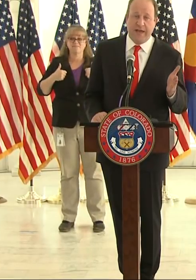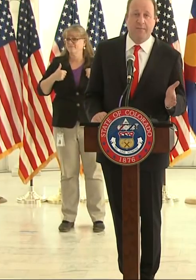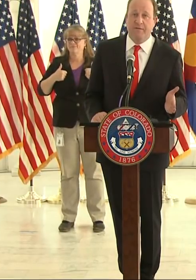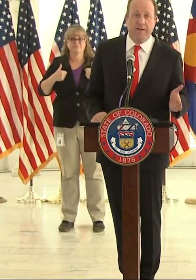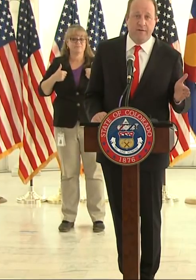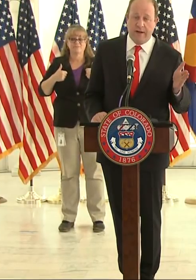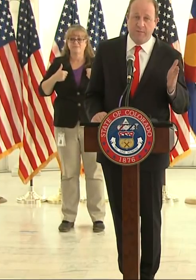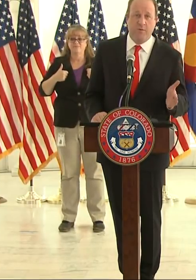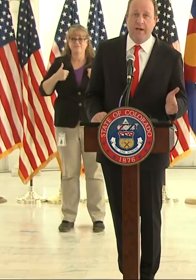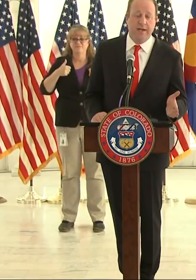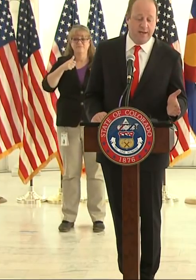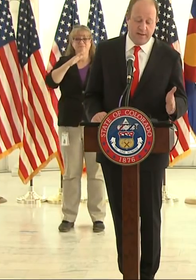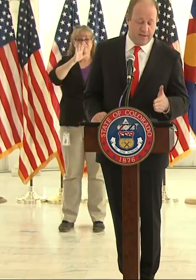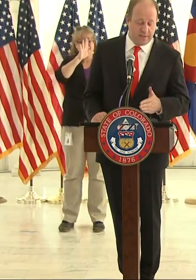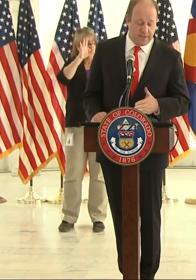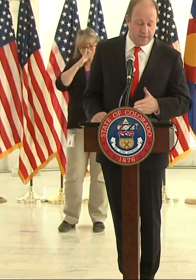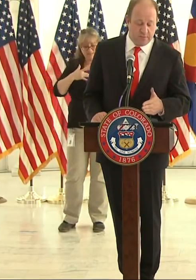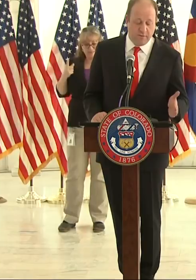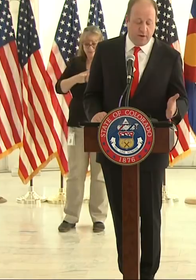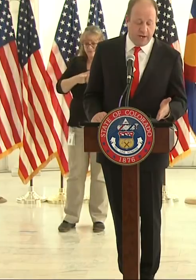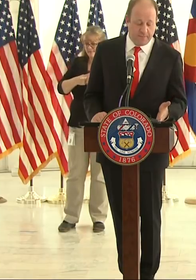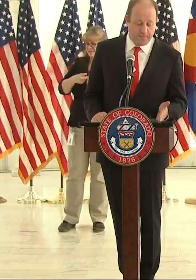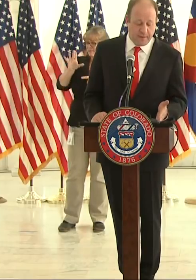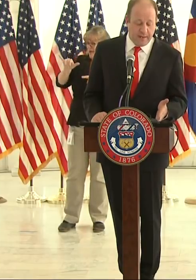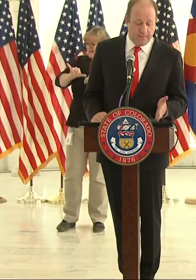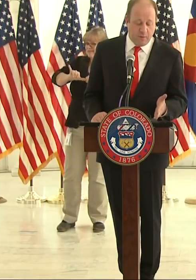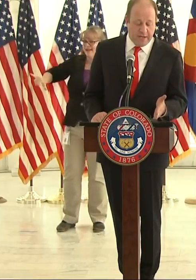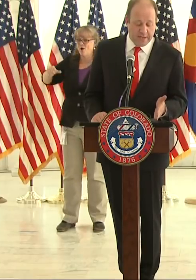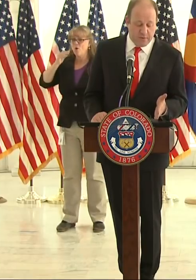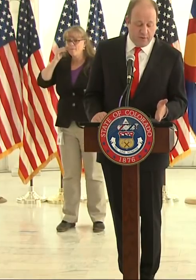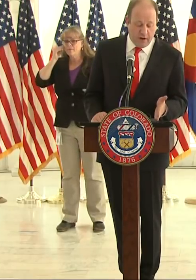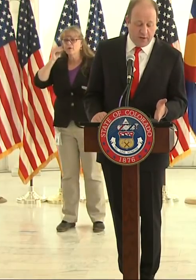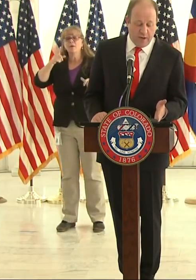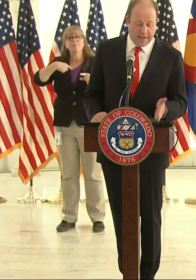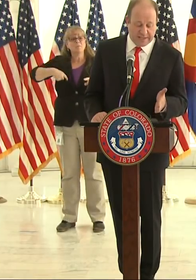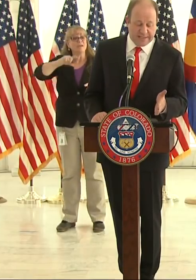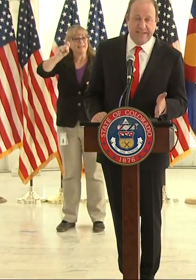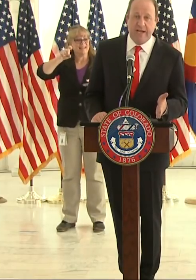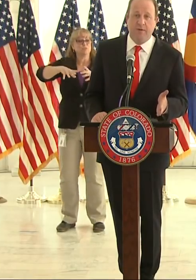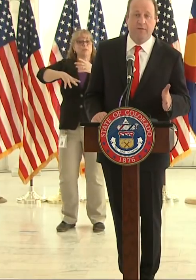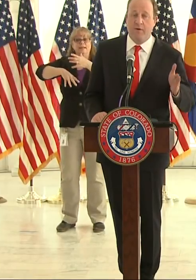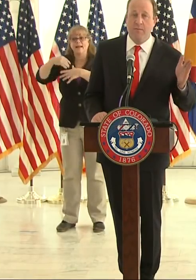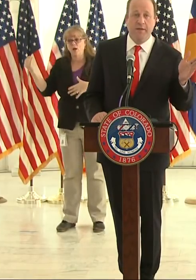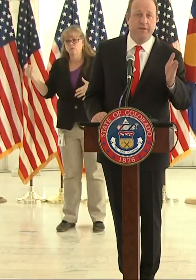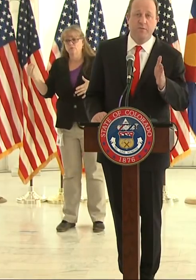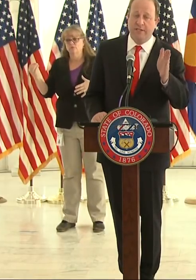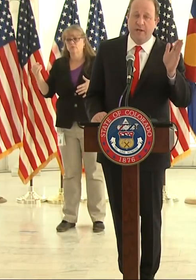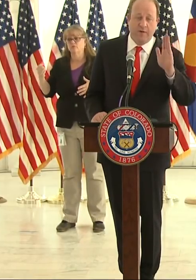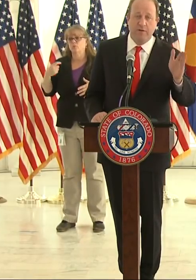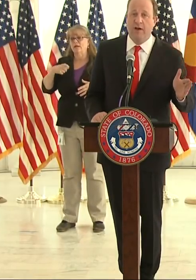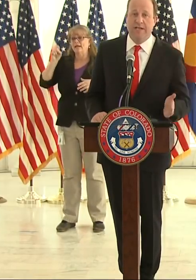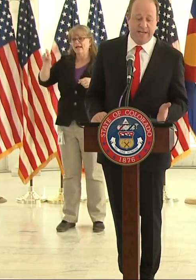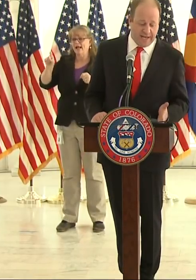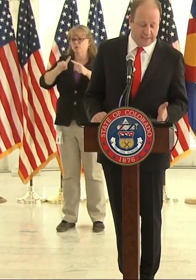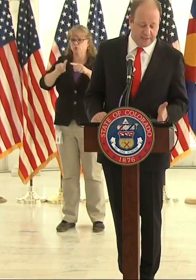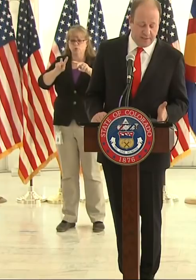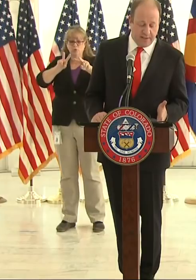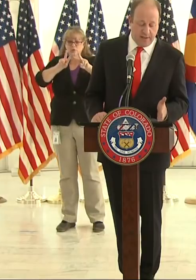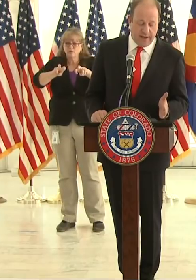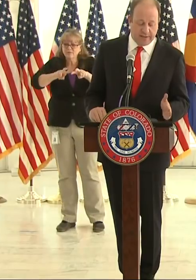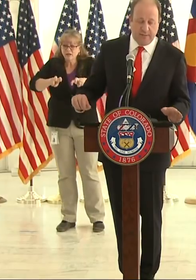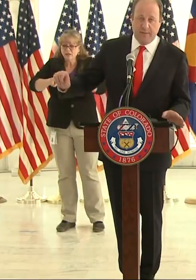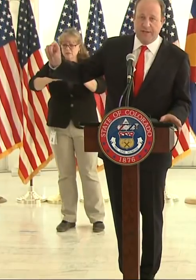that we have cabin fever and we're ready to move on. But we need to move on in a way that's sustainable for a month, 2 months, however long it